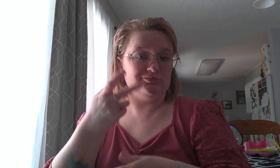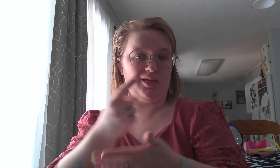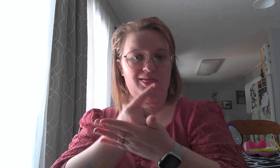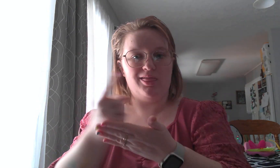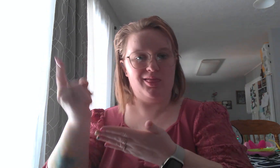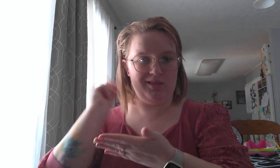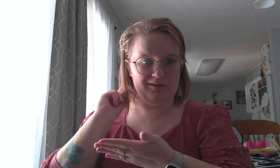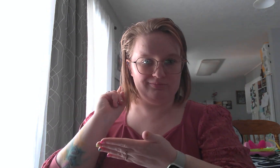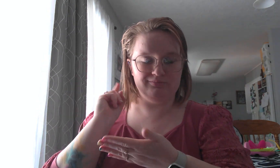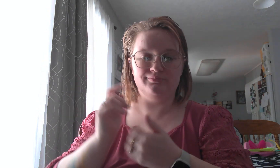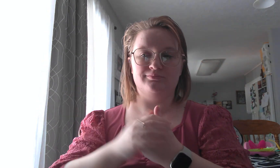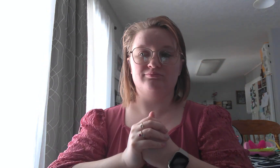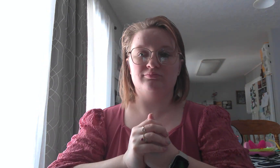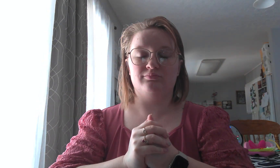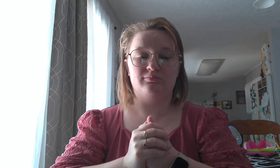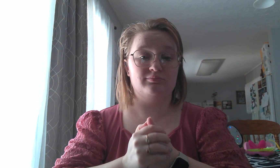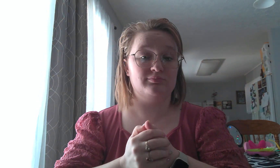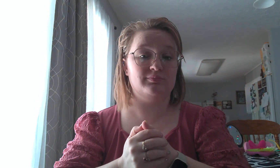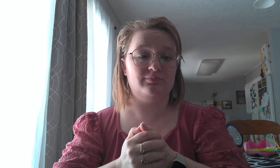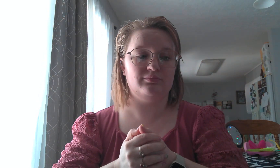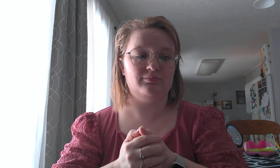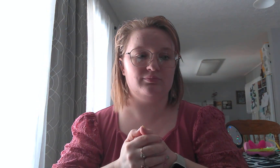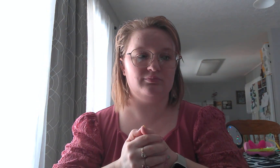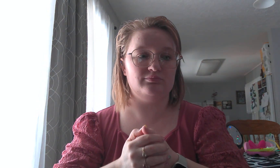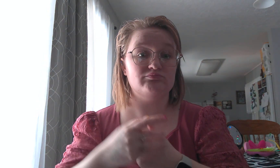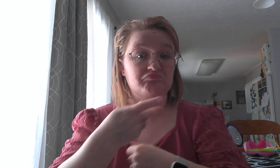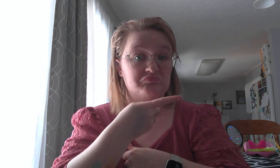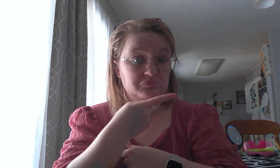My husband and I watched that last week,